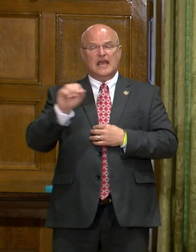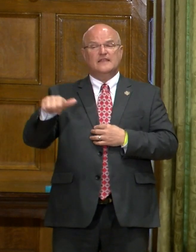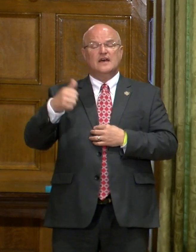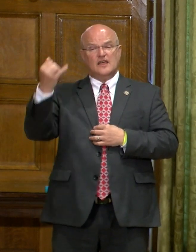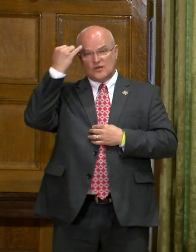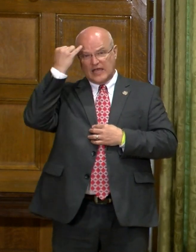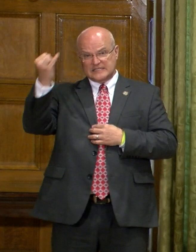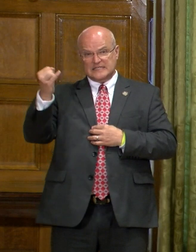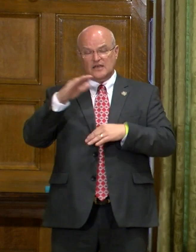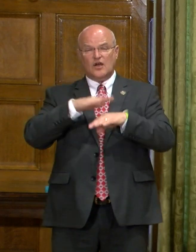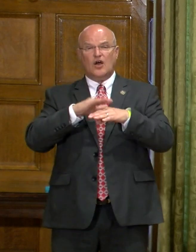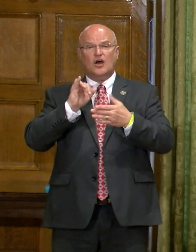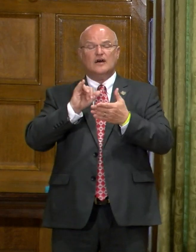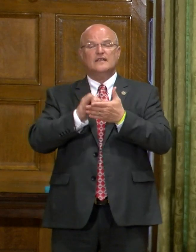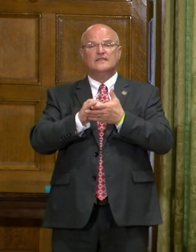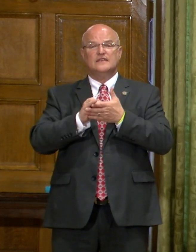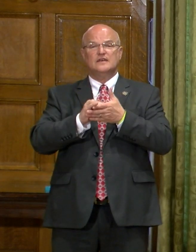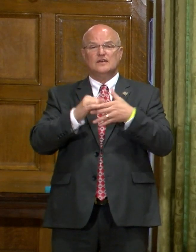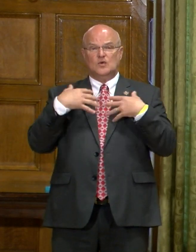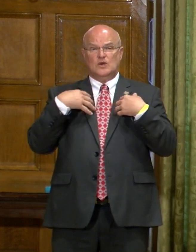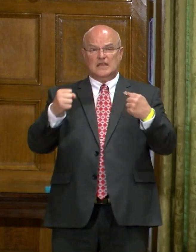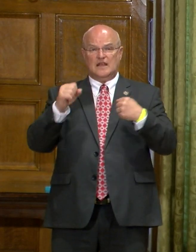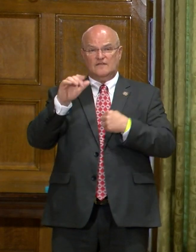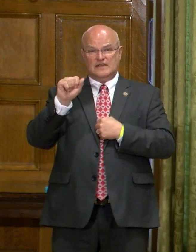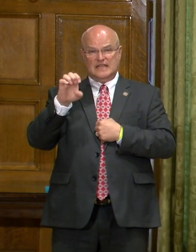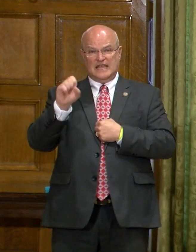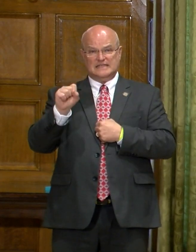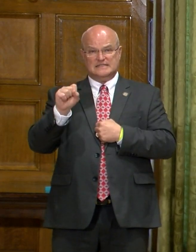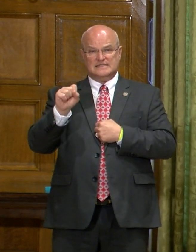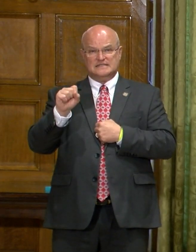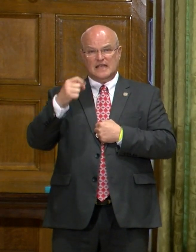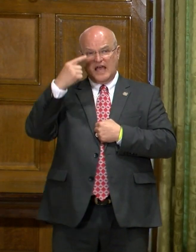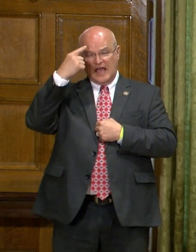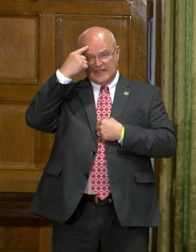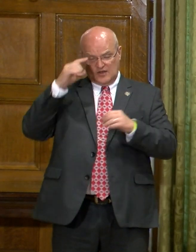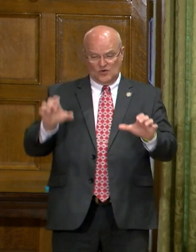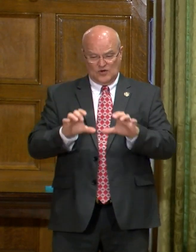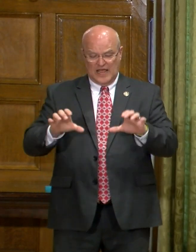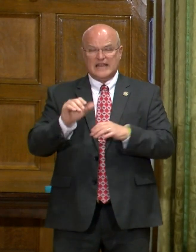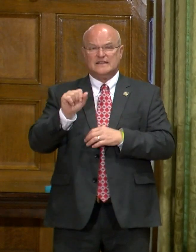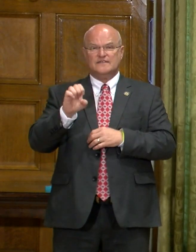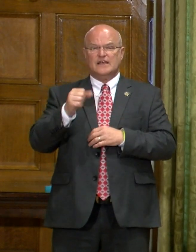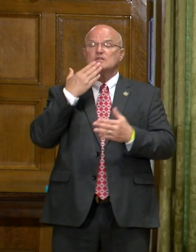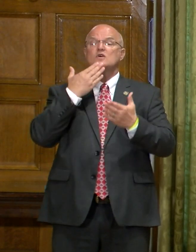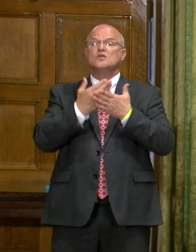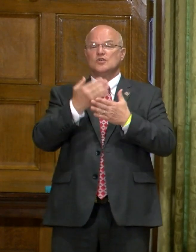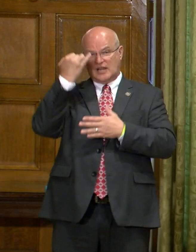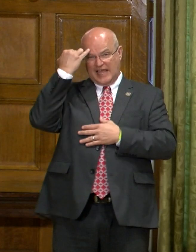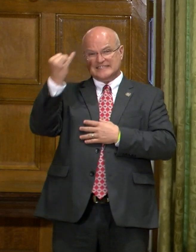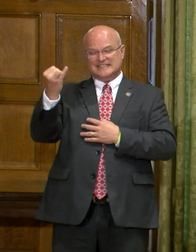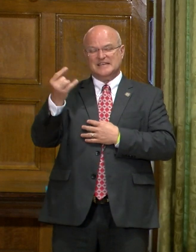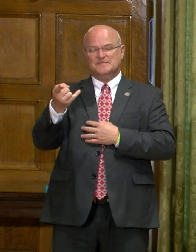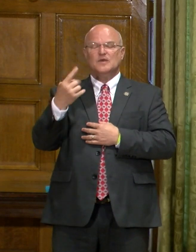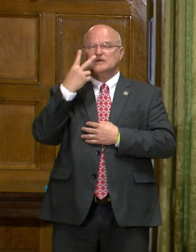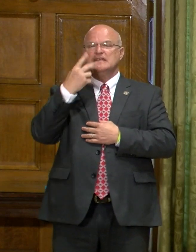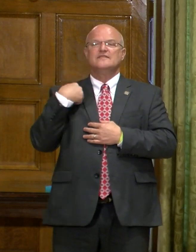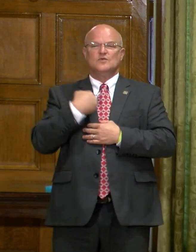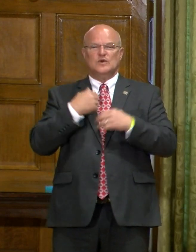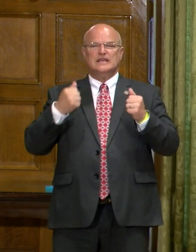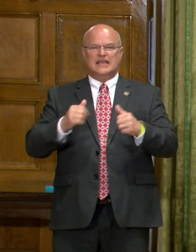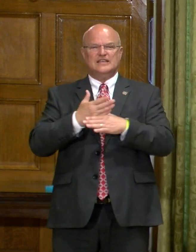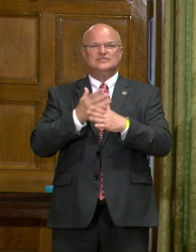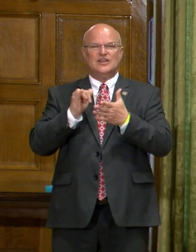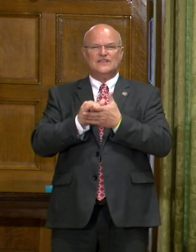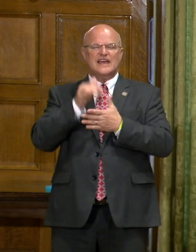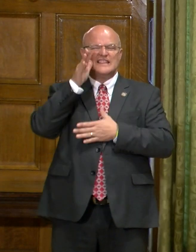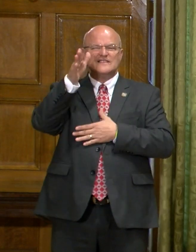your other idea on the recovered cases, I think our active cases, that's a very good idea. We'll see if we can't